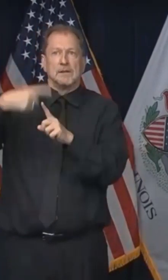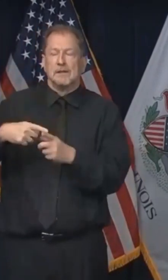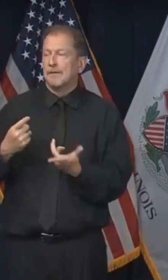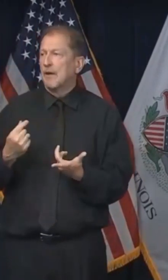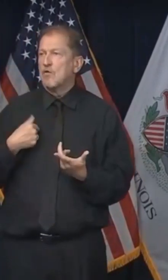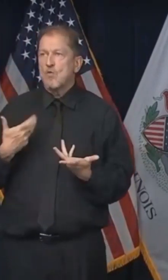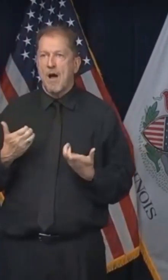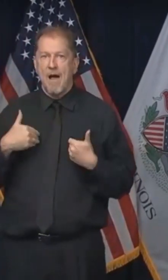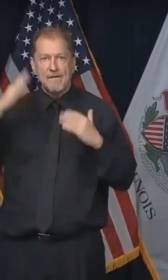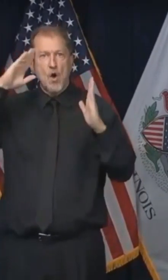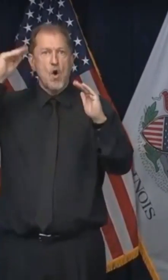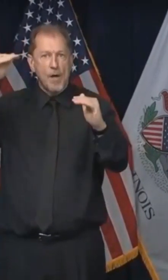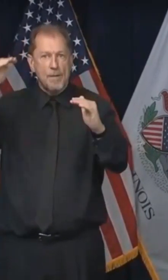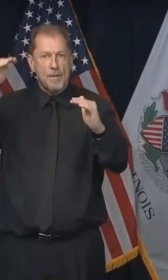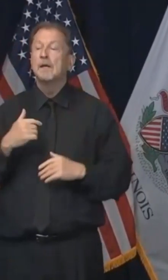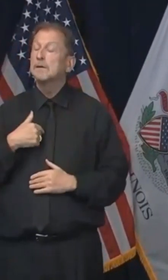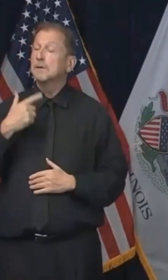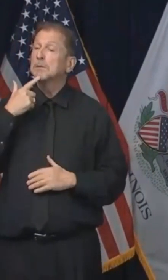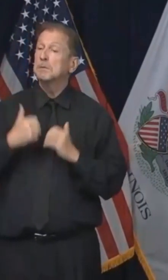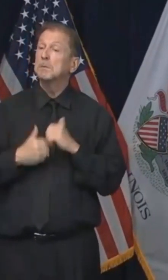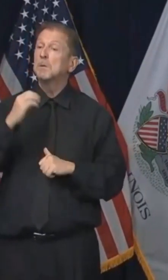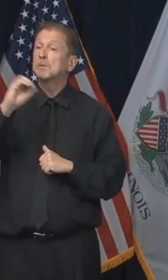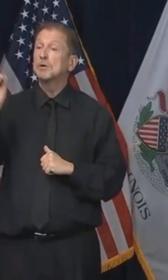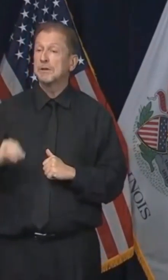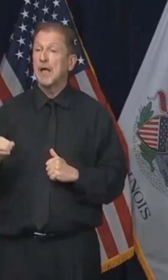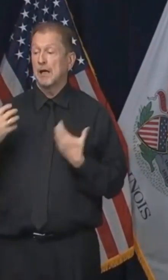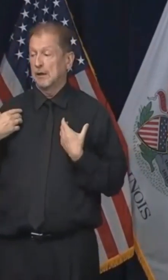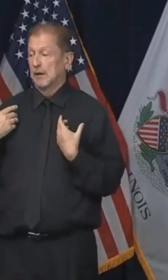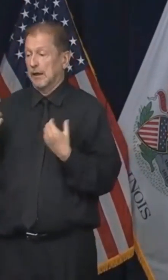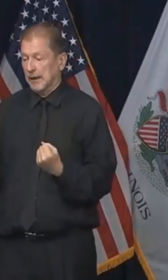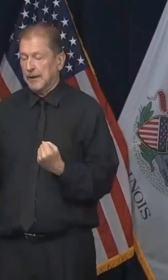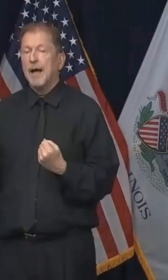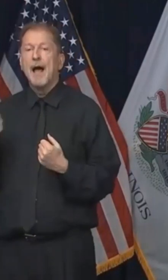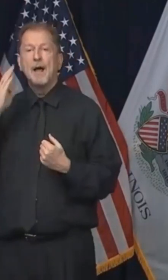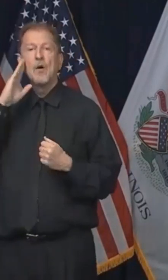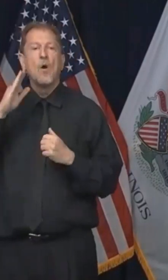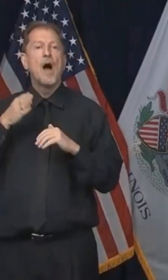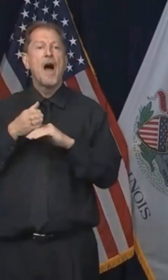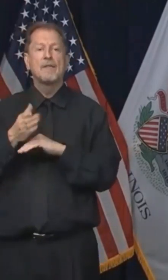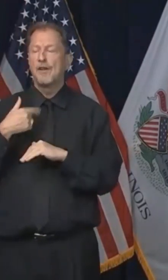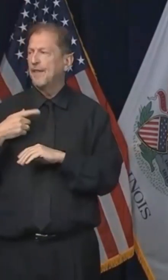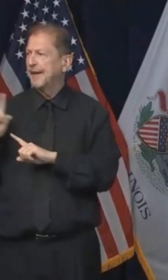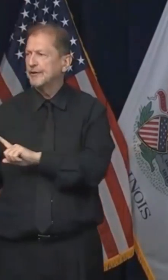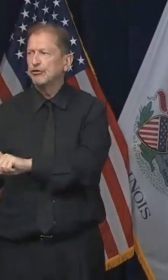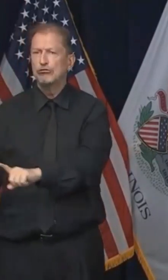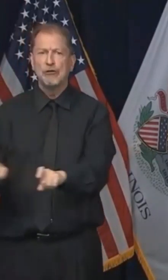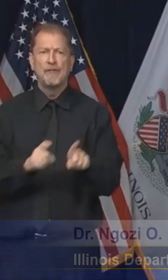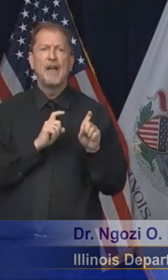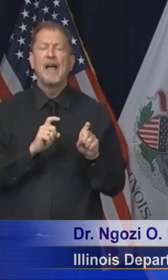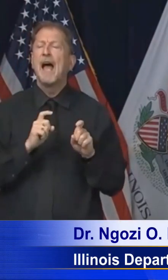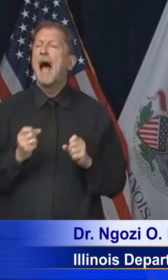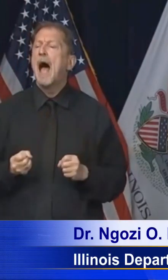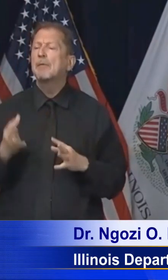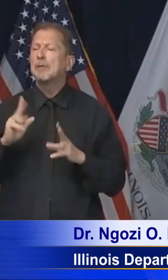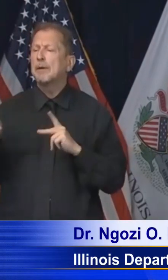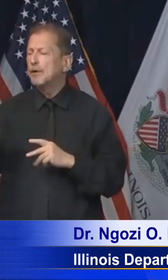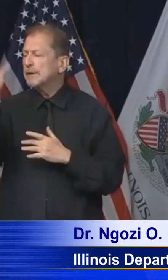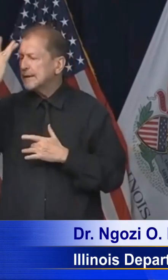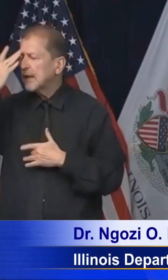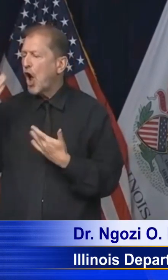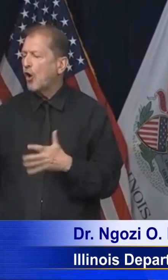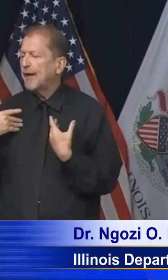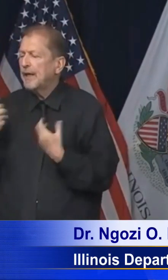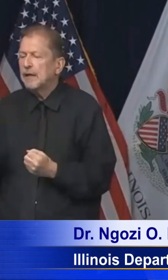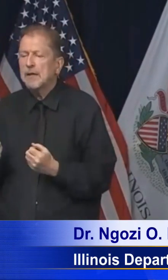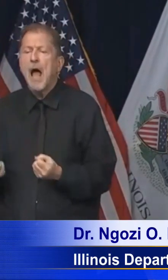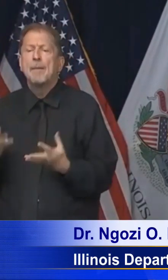the majority of people recover well. I know I gave the initial data after the survey was put out earlier this week